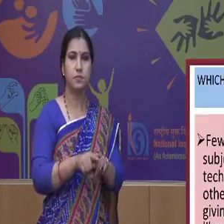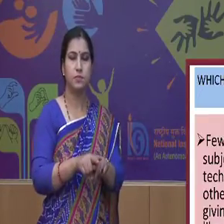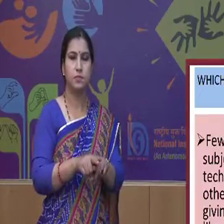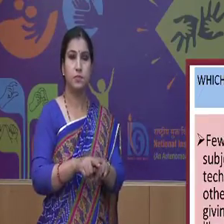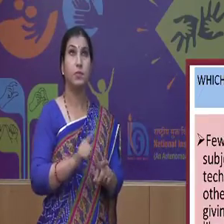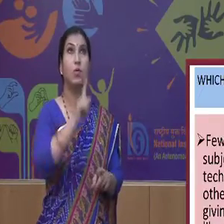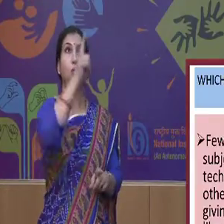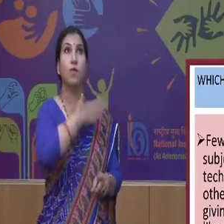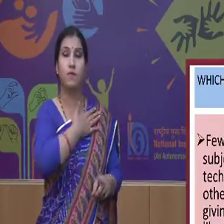and philosophy.